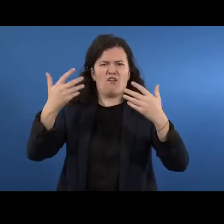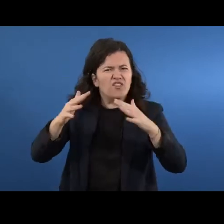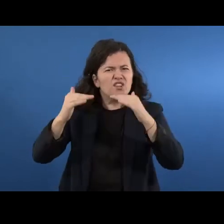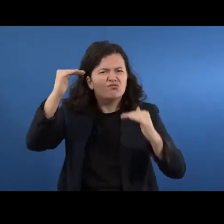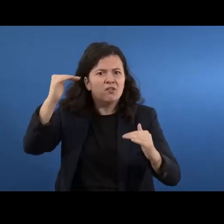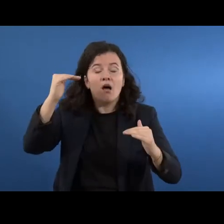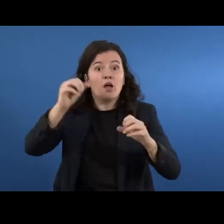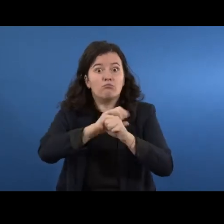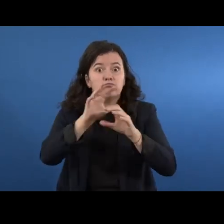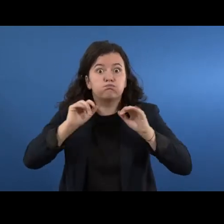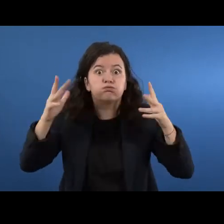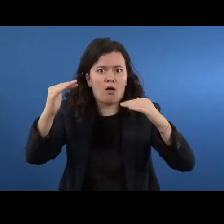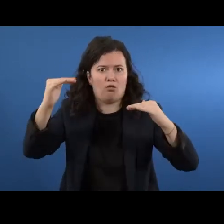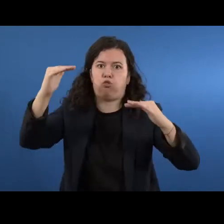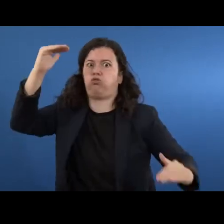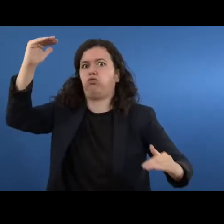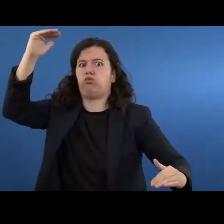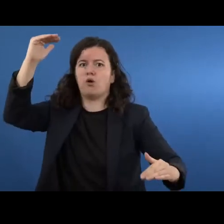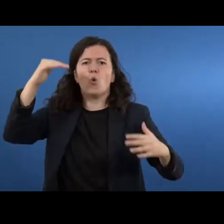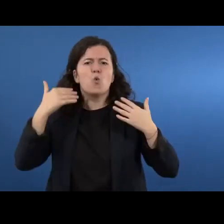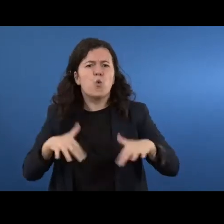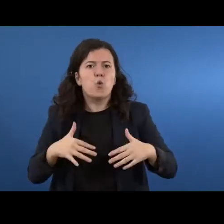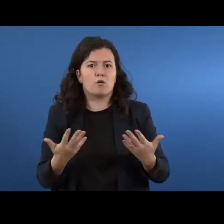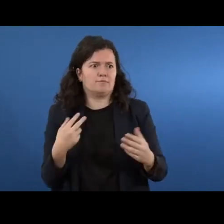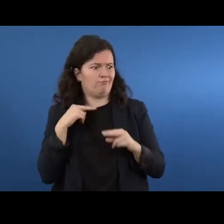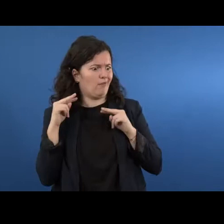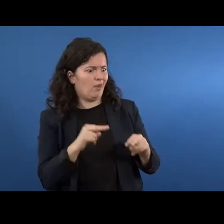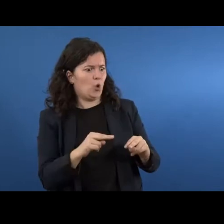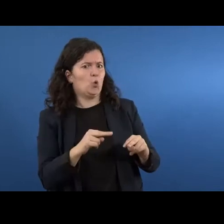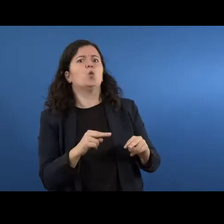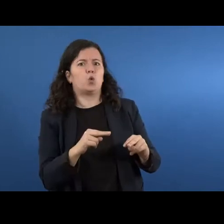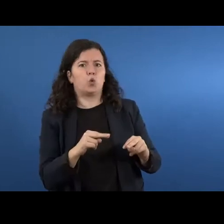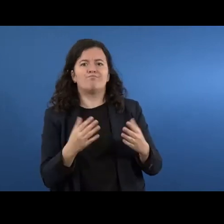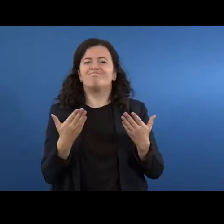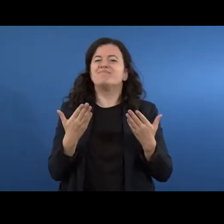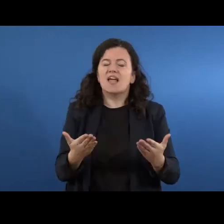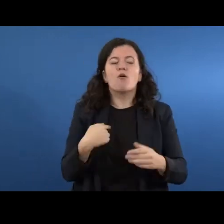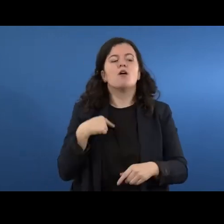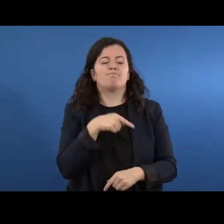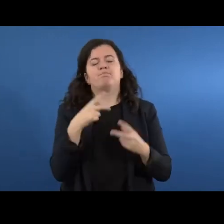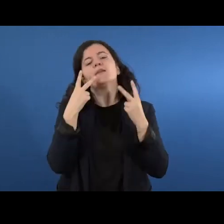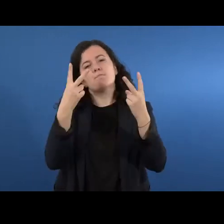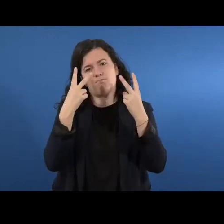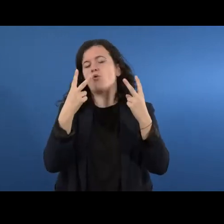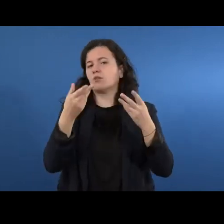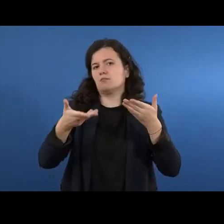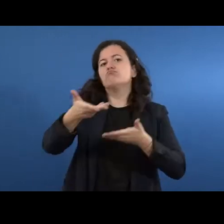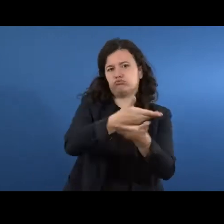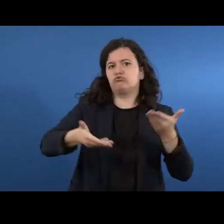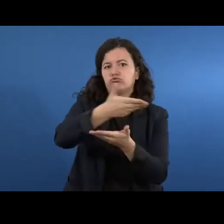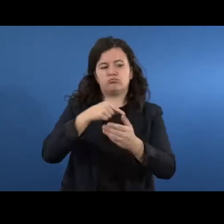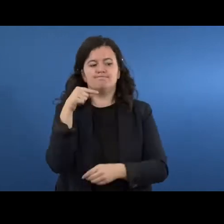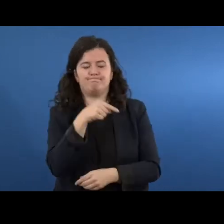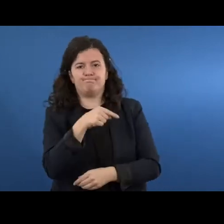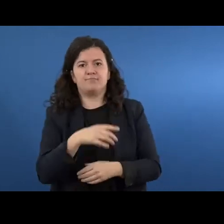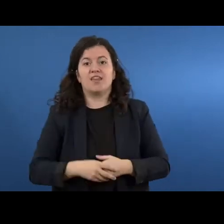pertinent. We will have about 1 hour for discussion with the panelists first. I'll ask them a